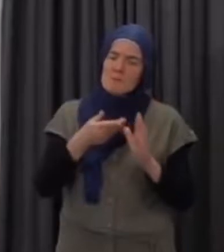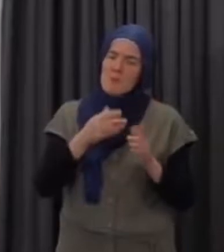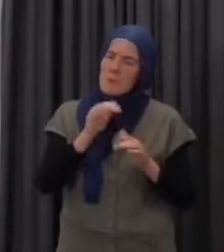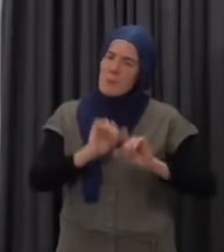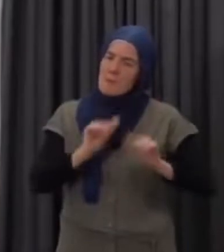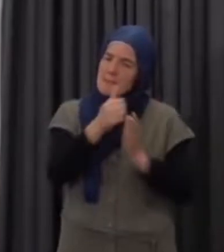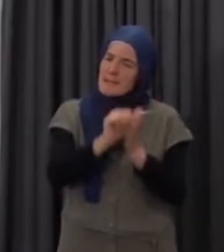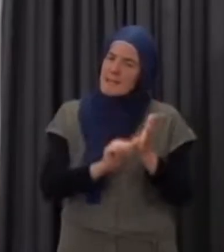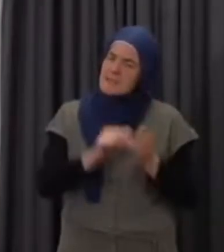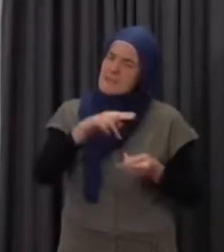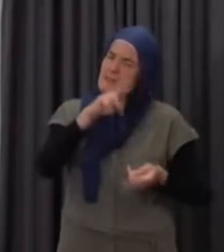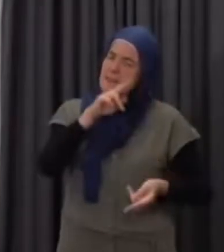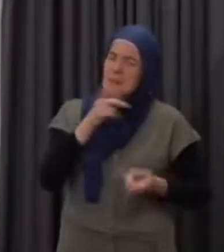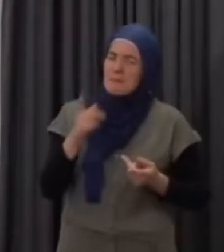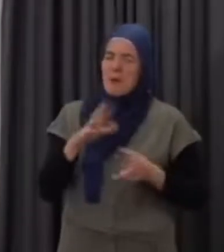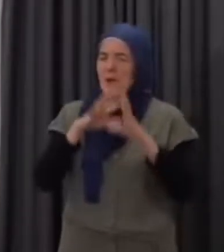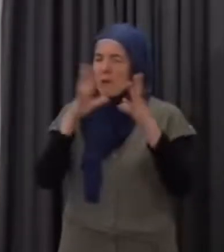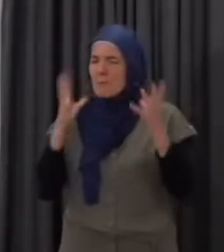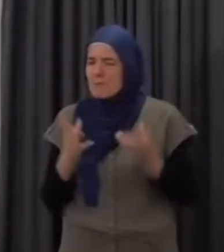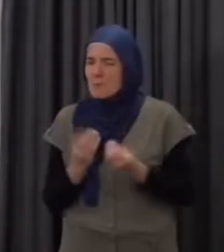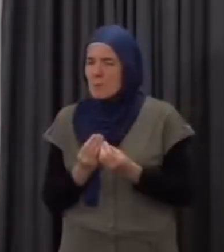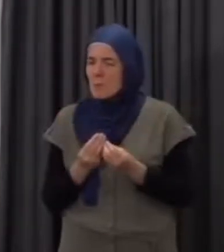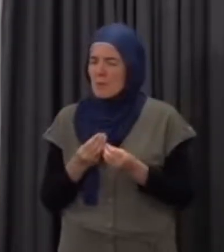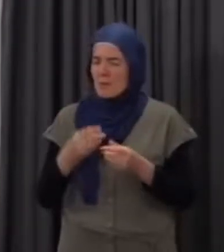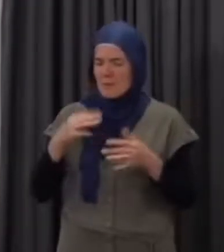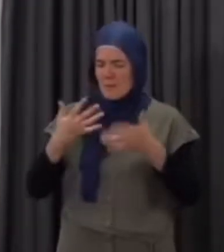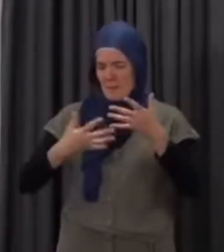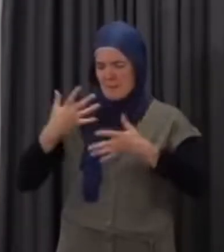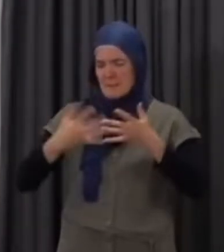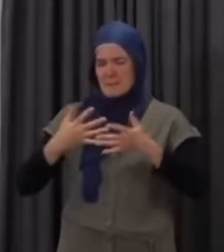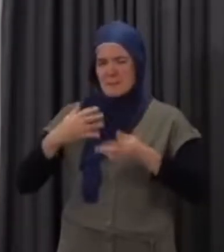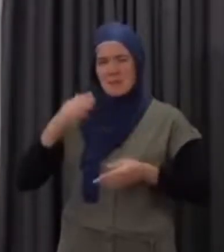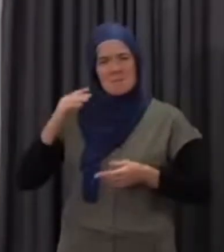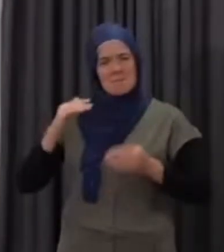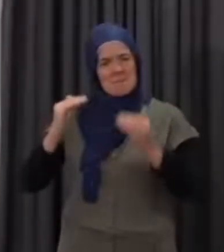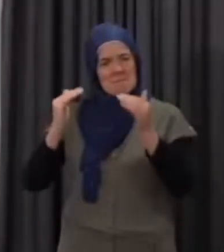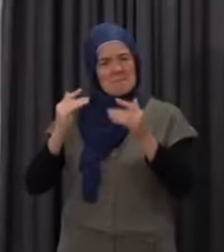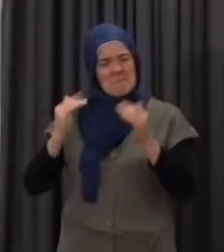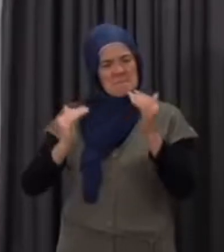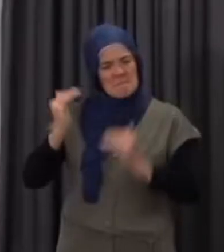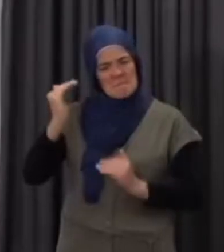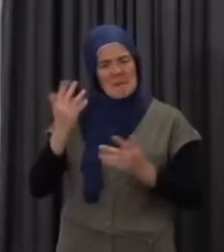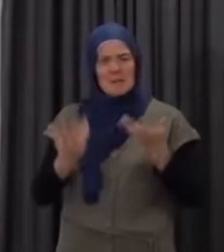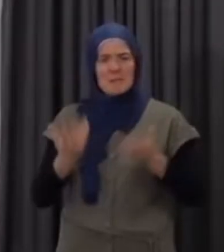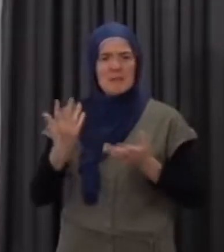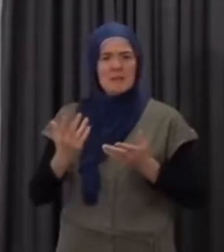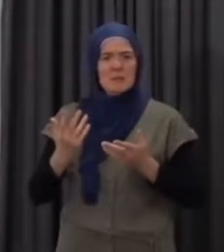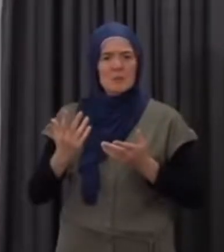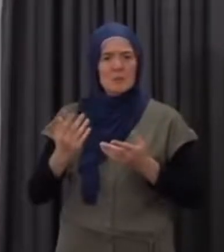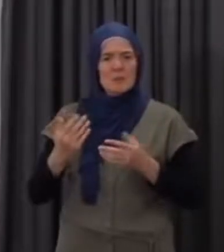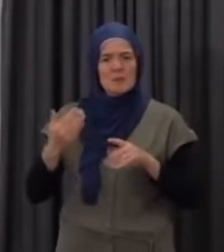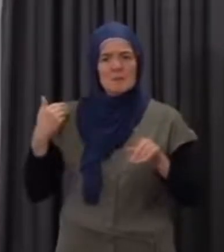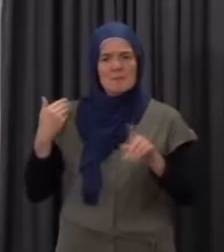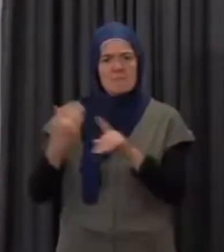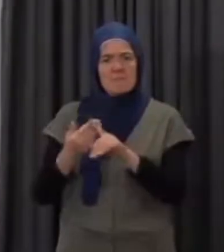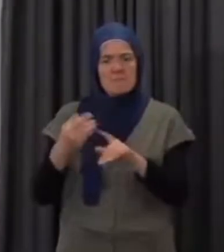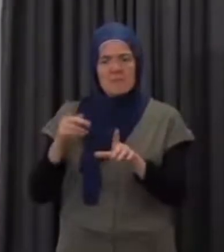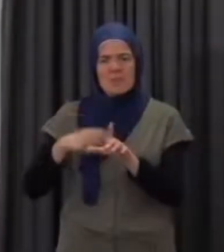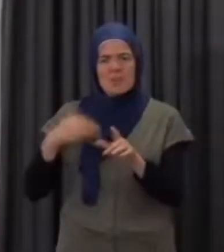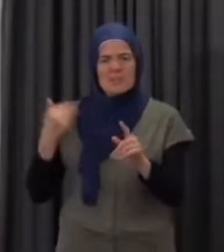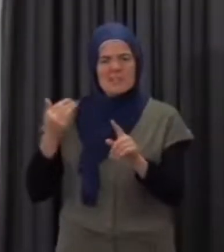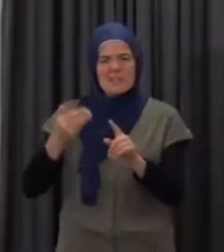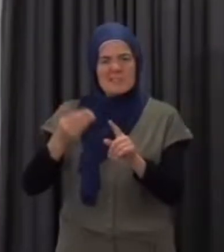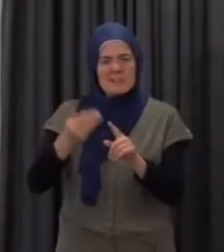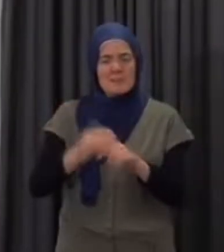overall terms, the number remains lower than in previous years. We have published our COVID-19 operating framework for the NHS,